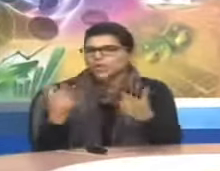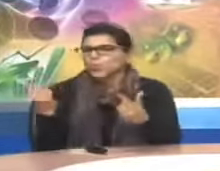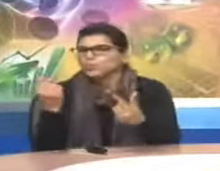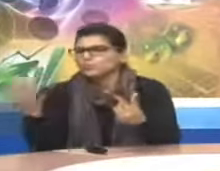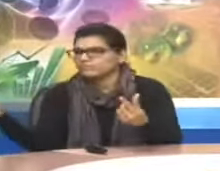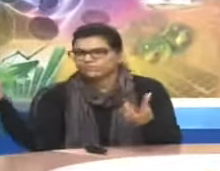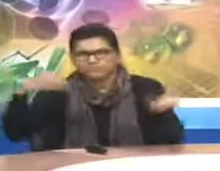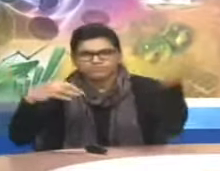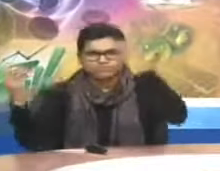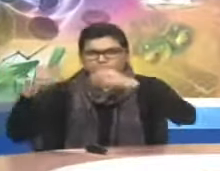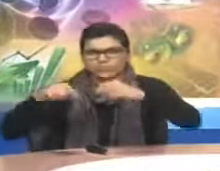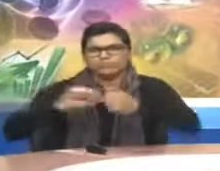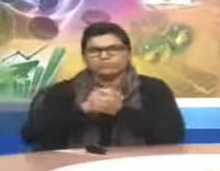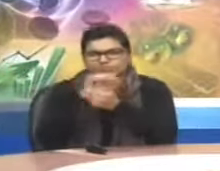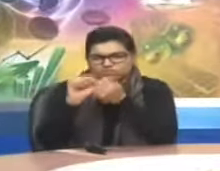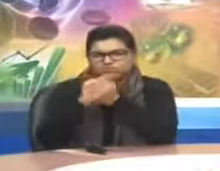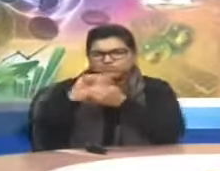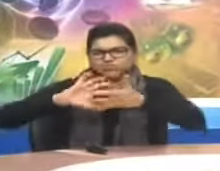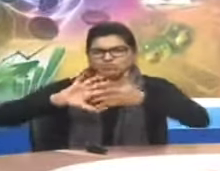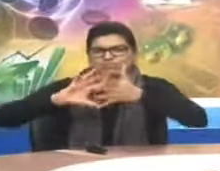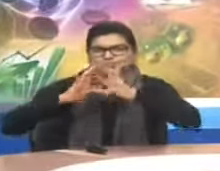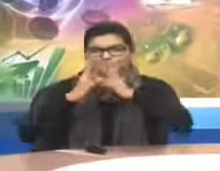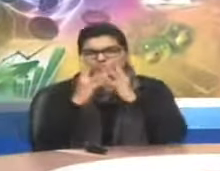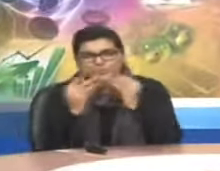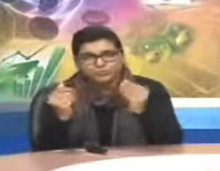like factories waste